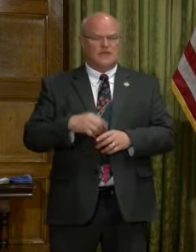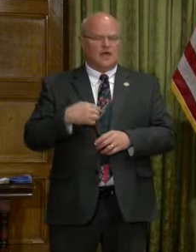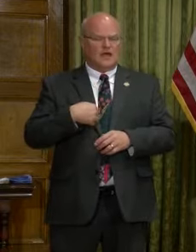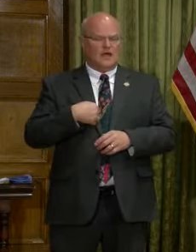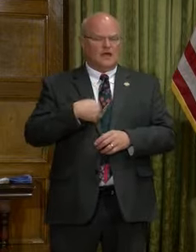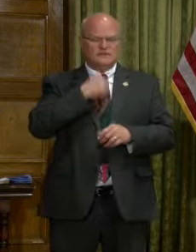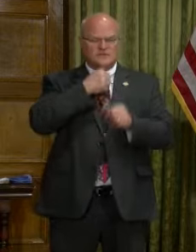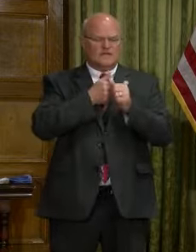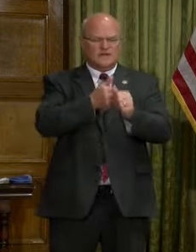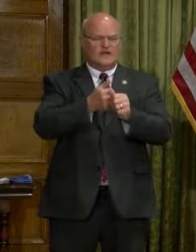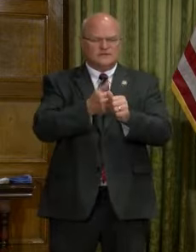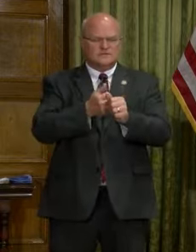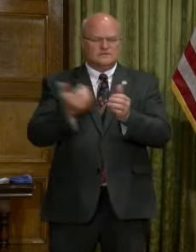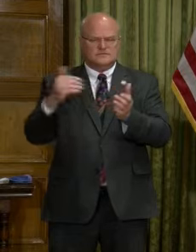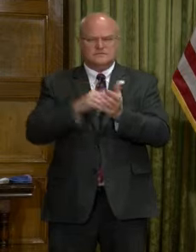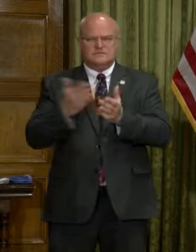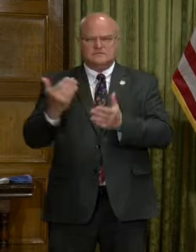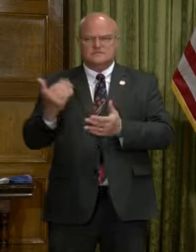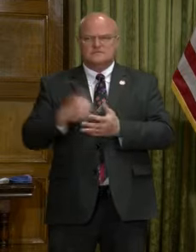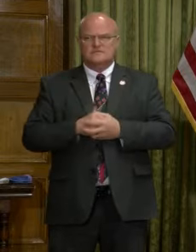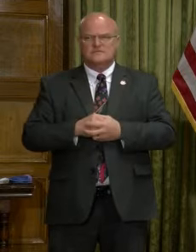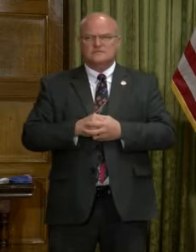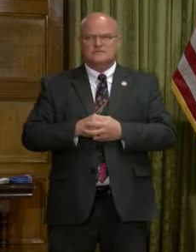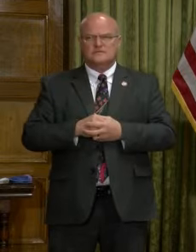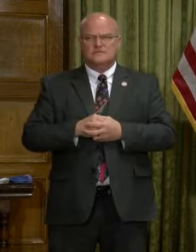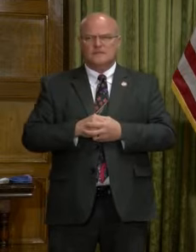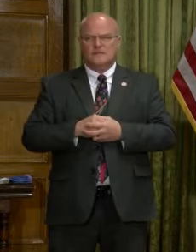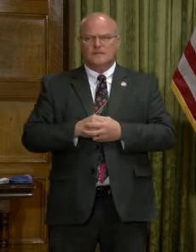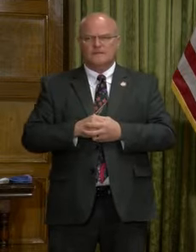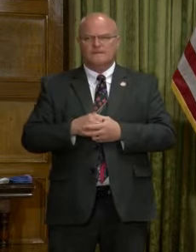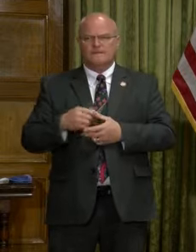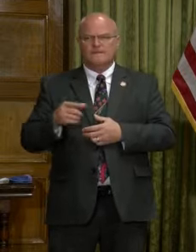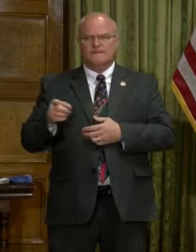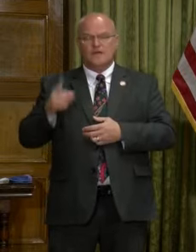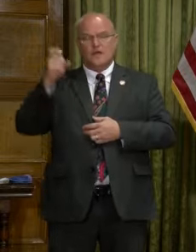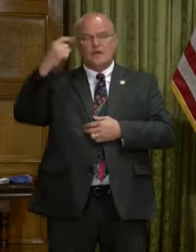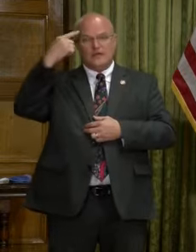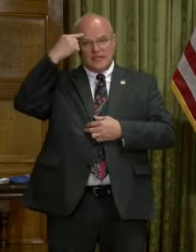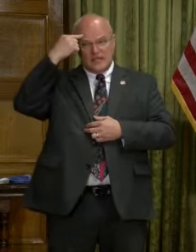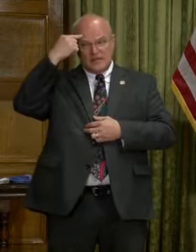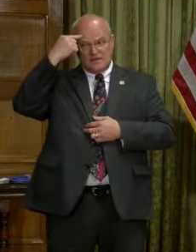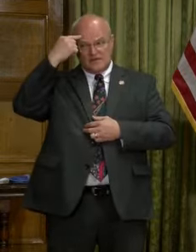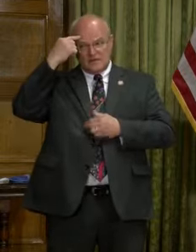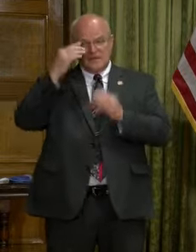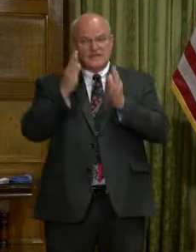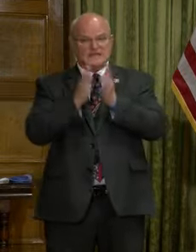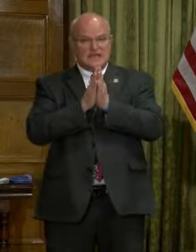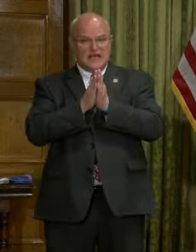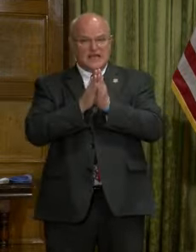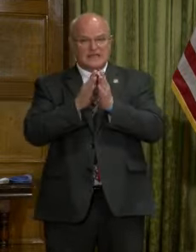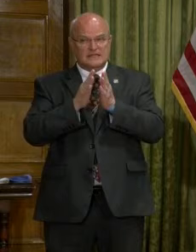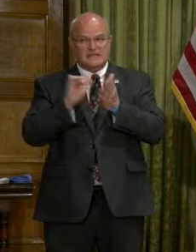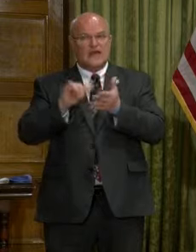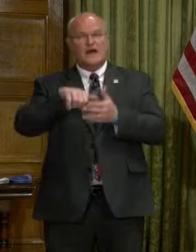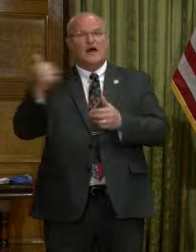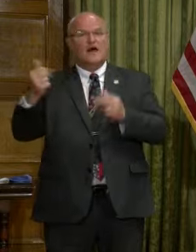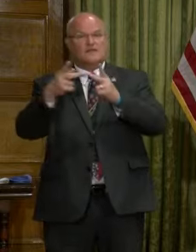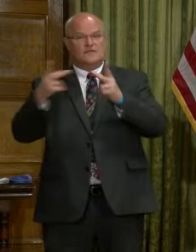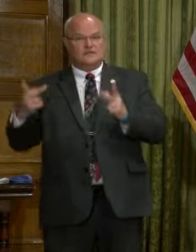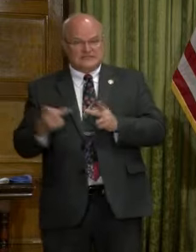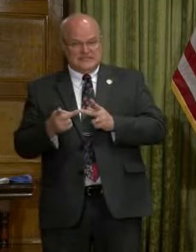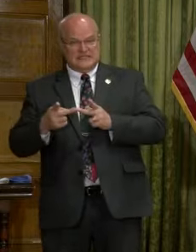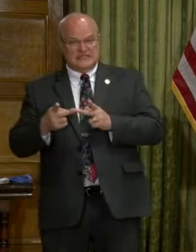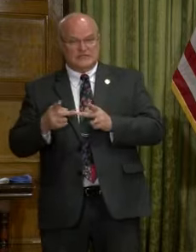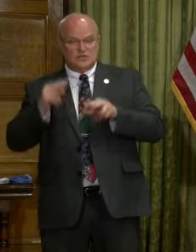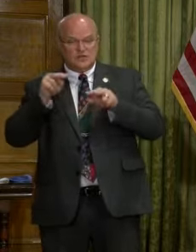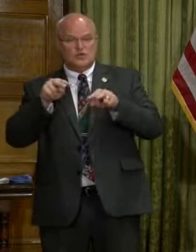I'm not. Can you repeat the question? So there are. The governor has asked the other facilities